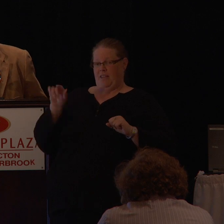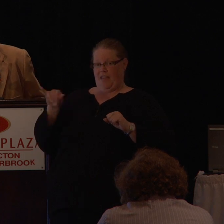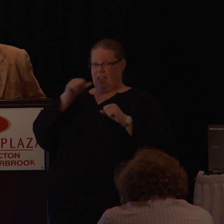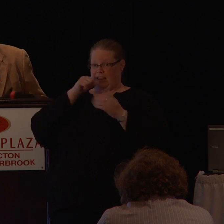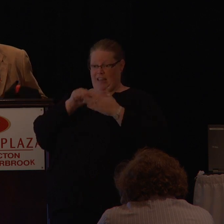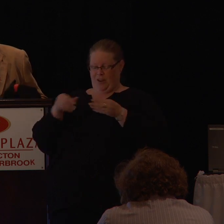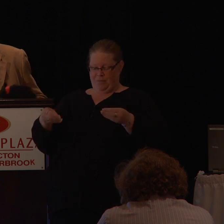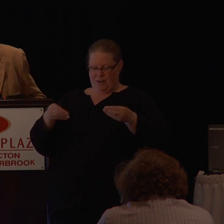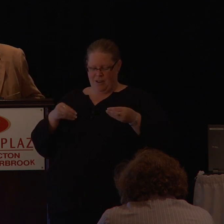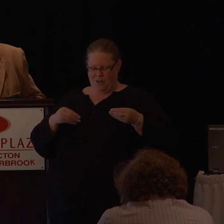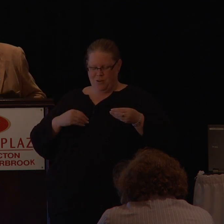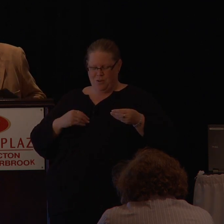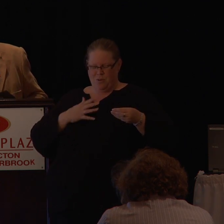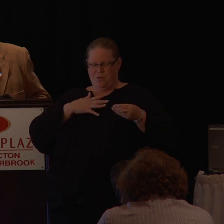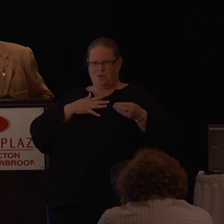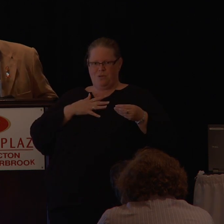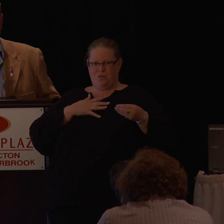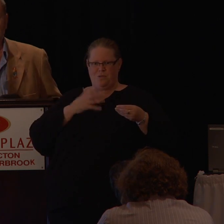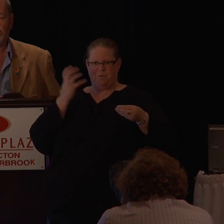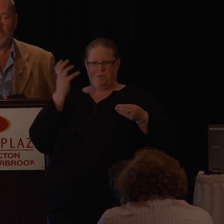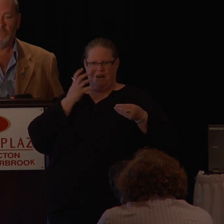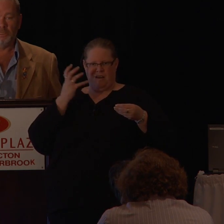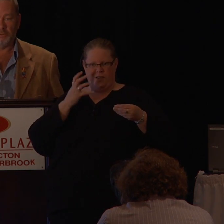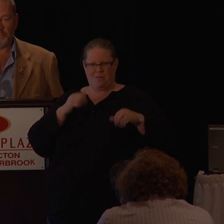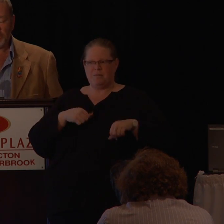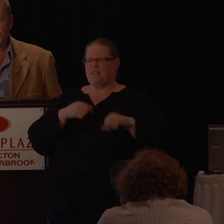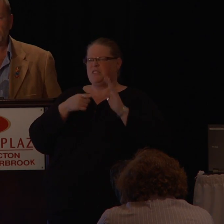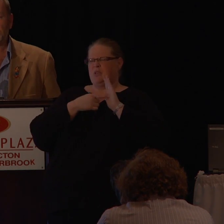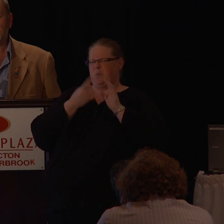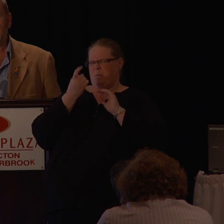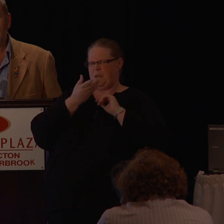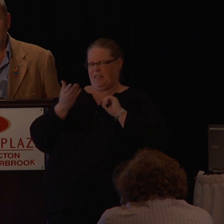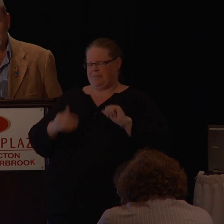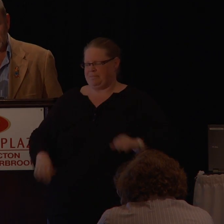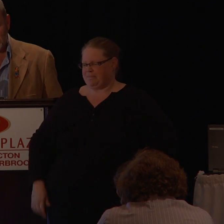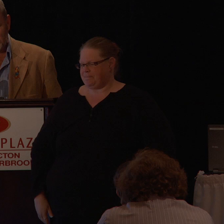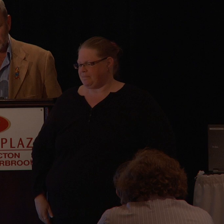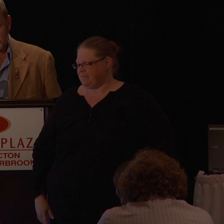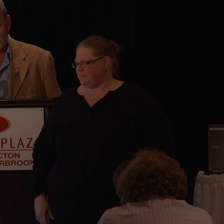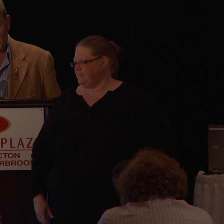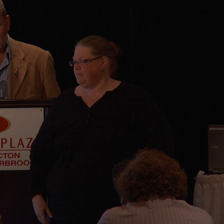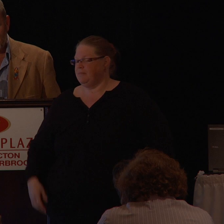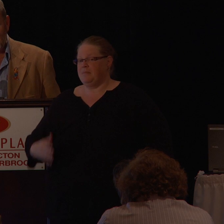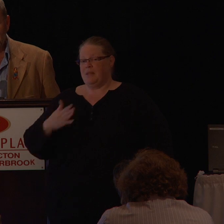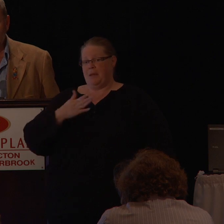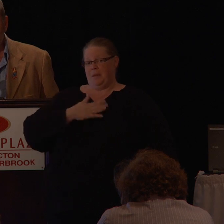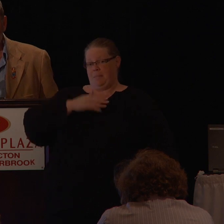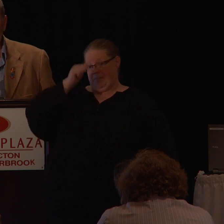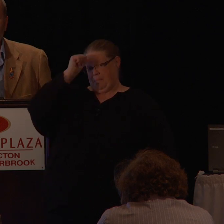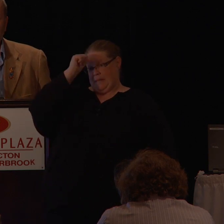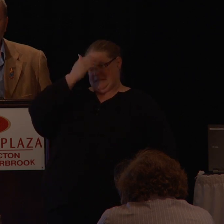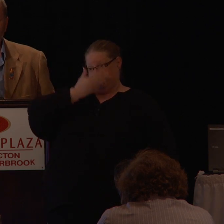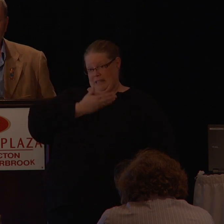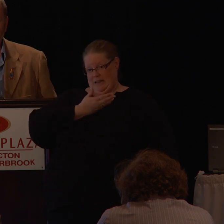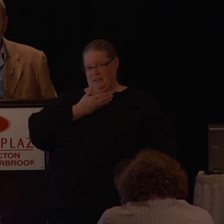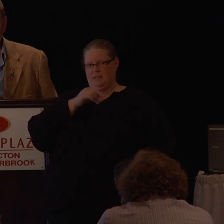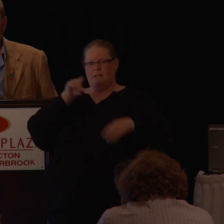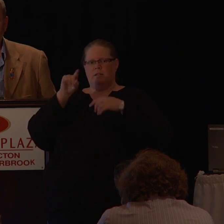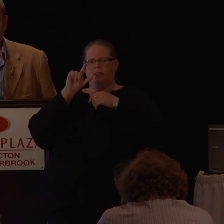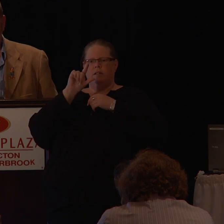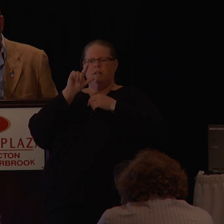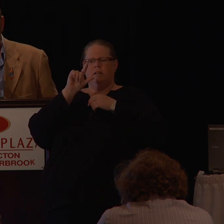is as good as anything. But I have one more thing I want to show you. My son arrives at Leo Hayes High School